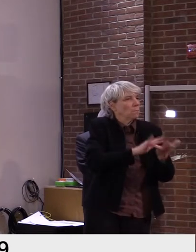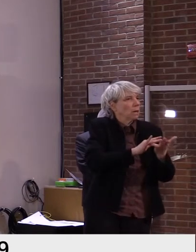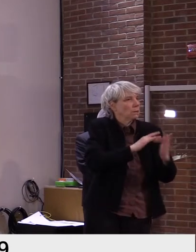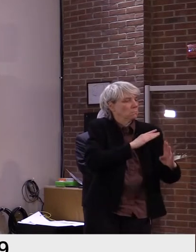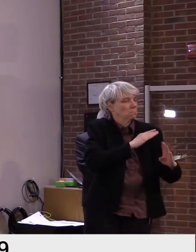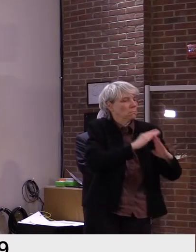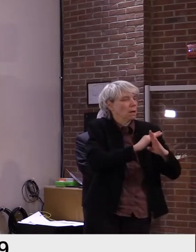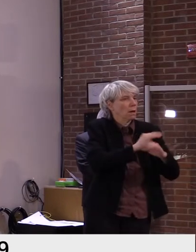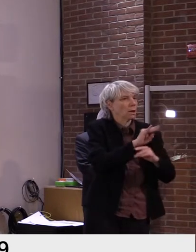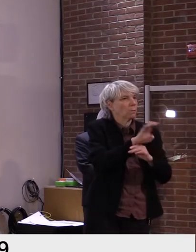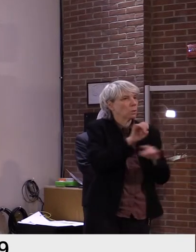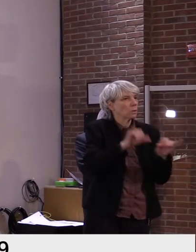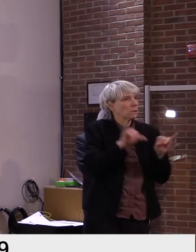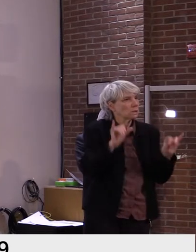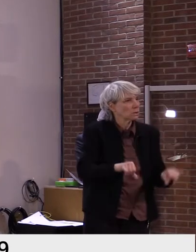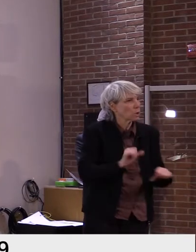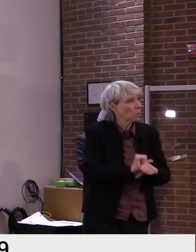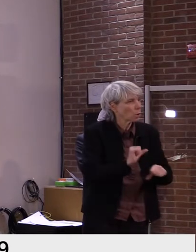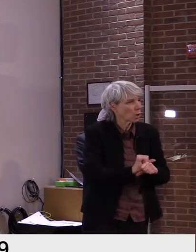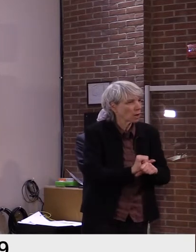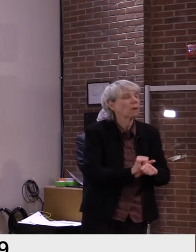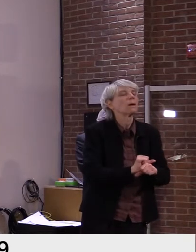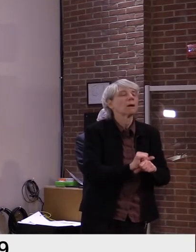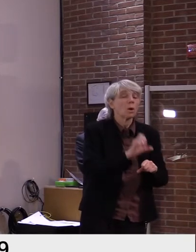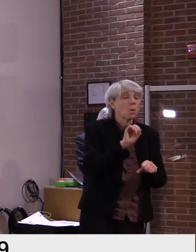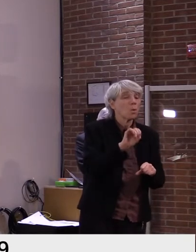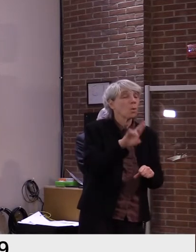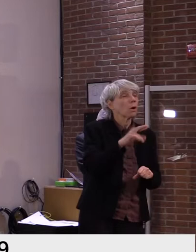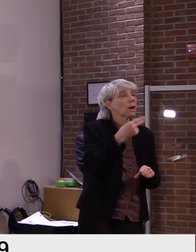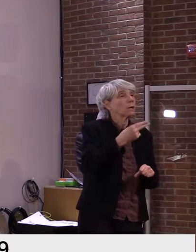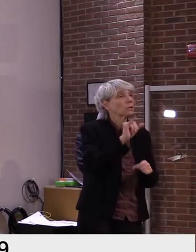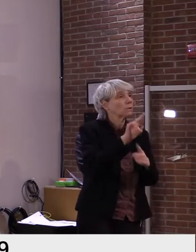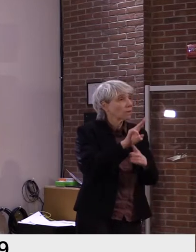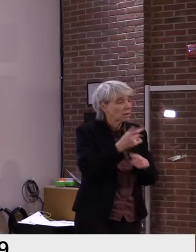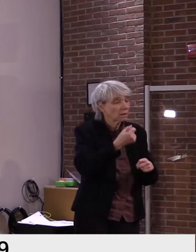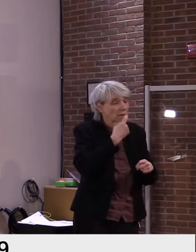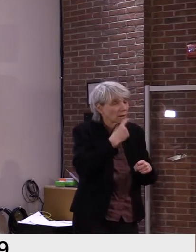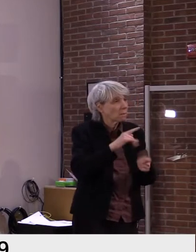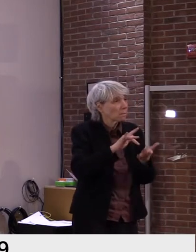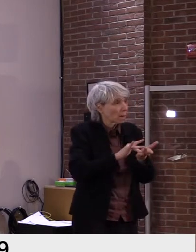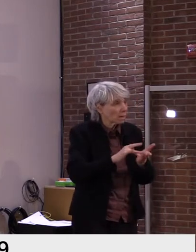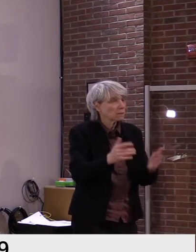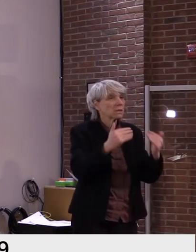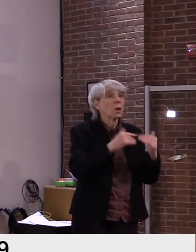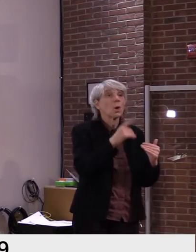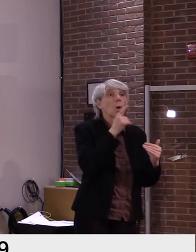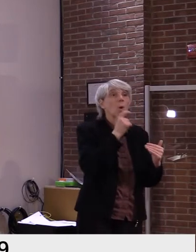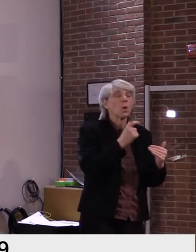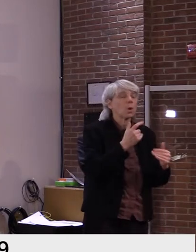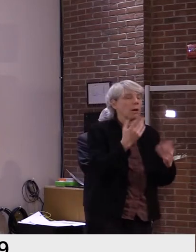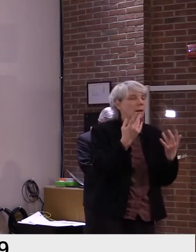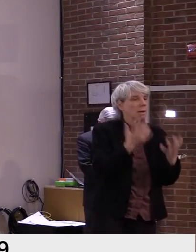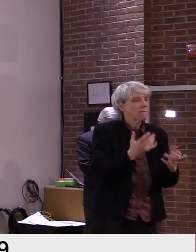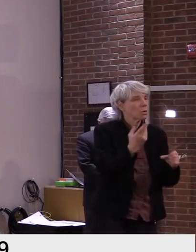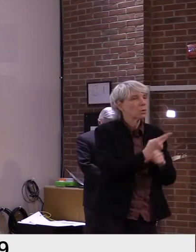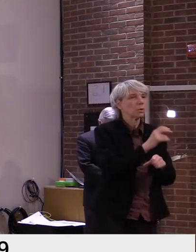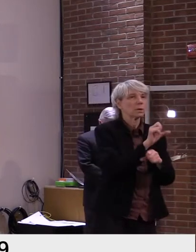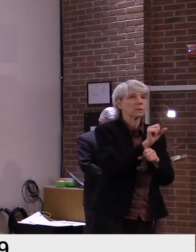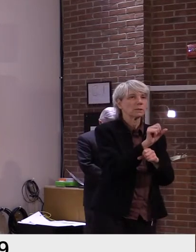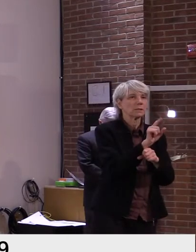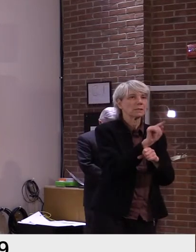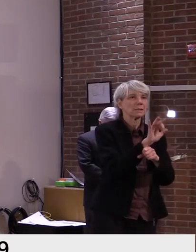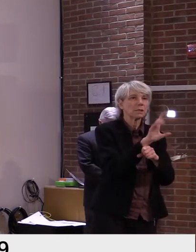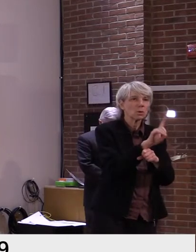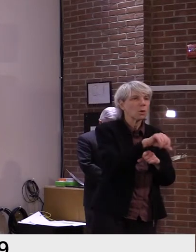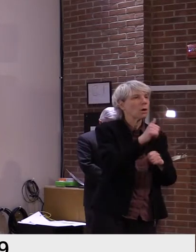or not on HIV treatment. Or prolonged use of corticosteroids or other